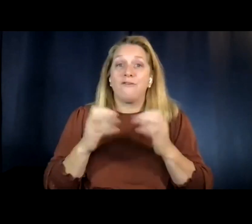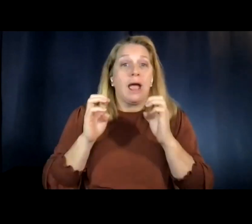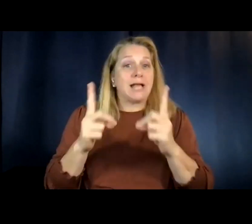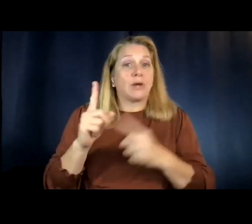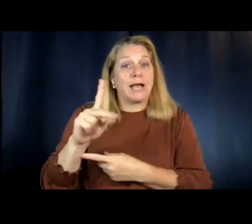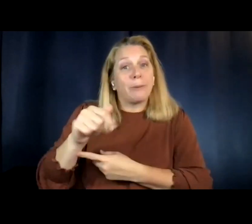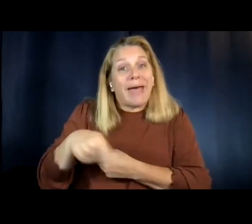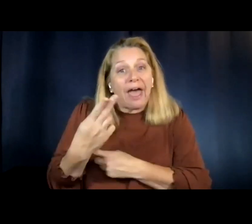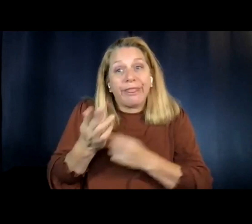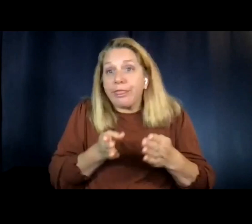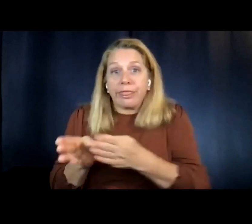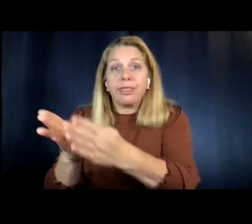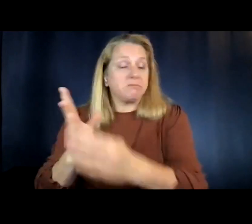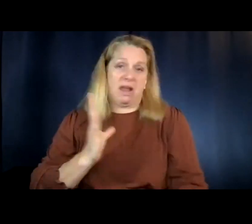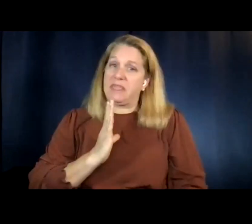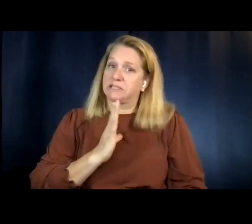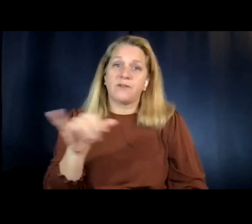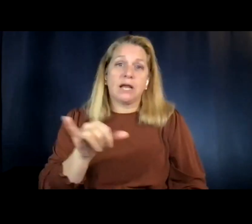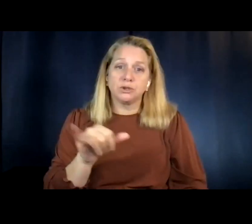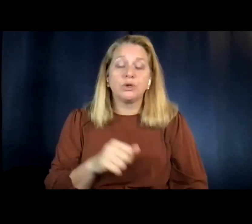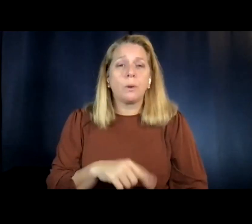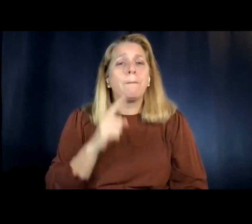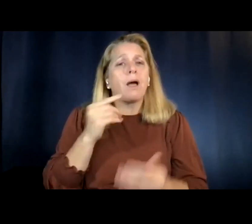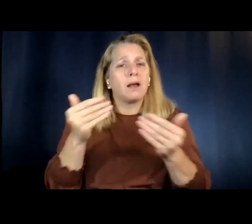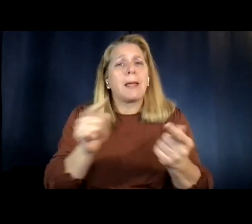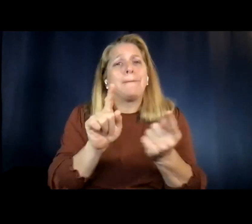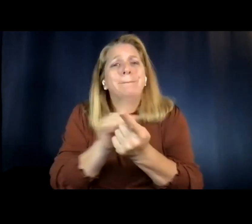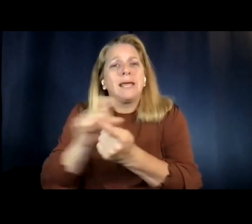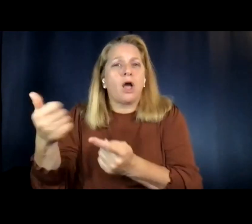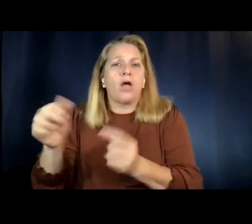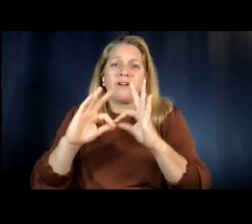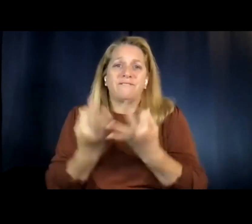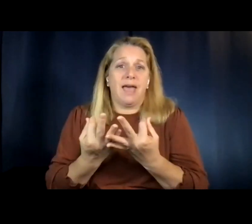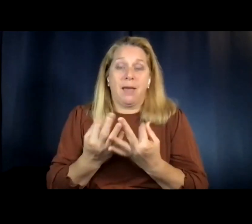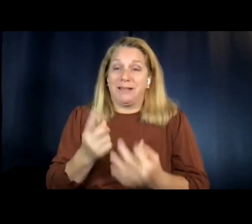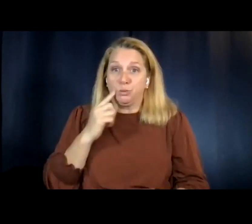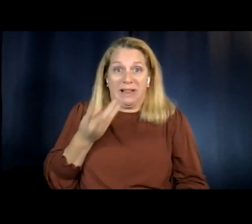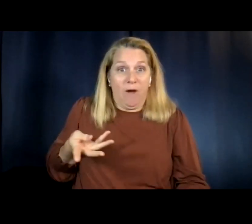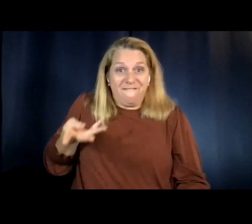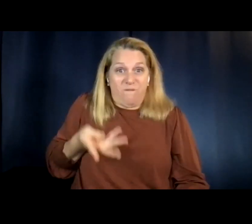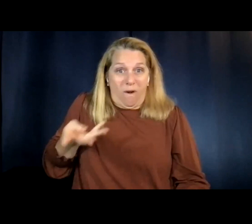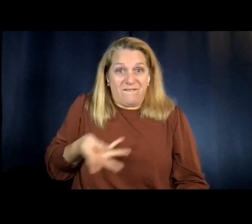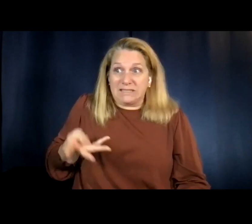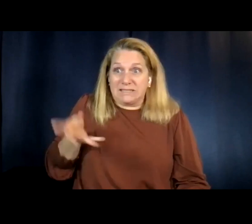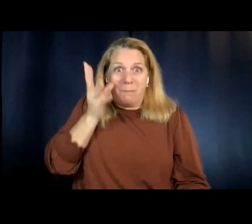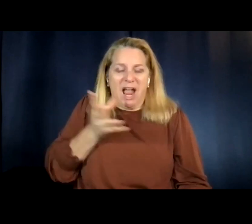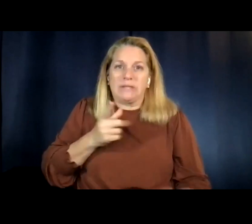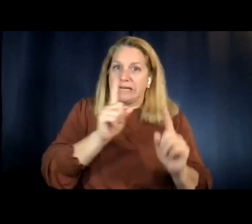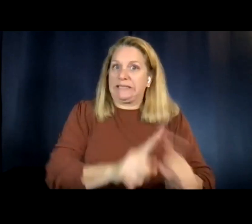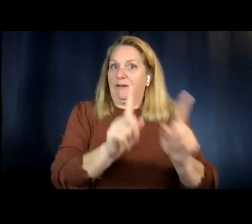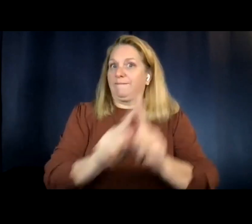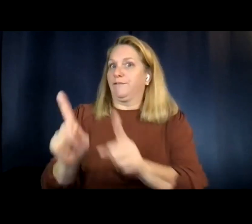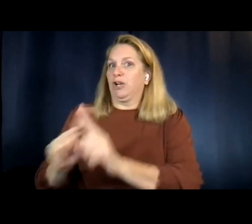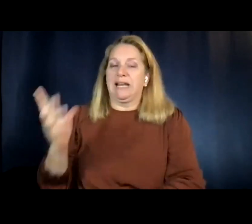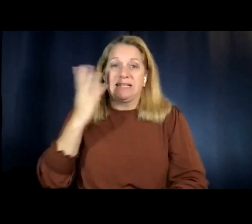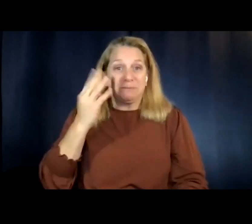is fine. But meet other families. Just the 4 of us here have had very different experiences. We've all